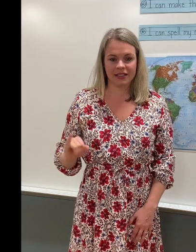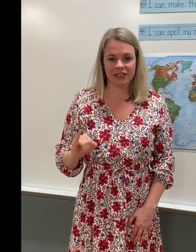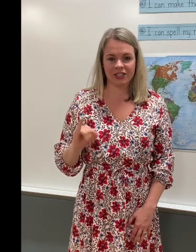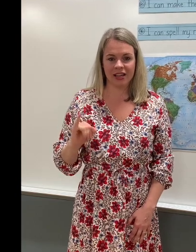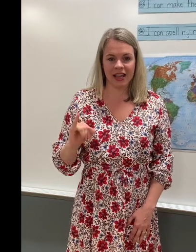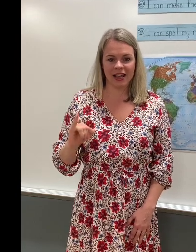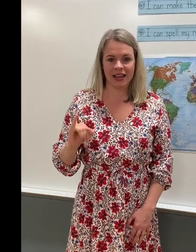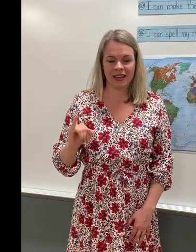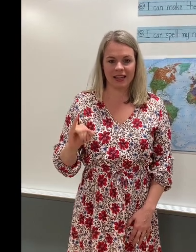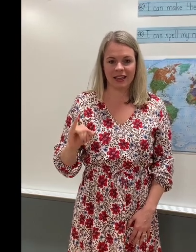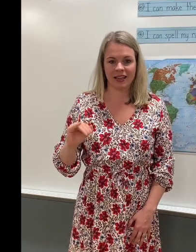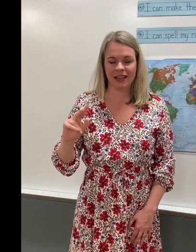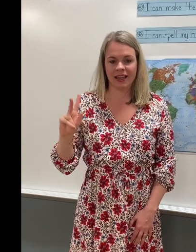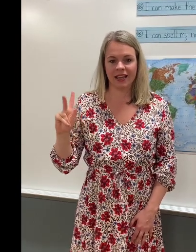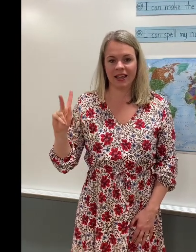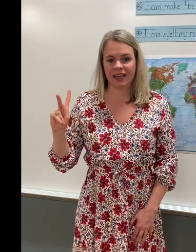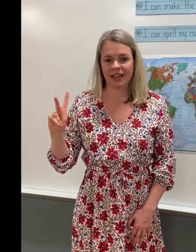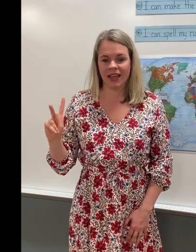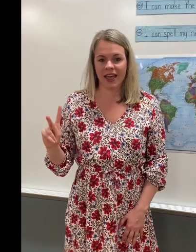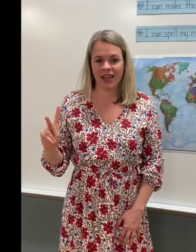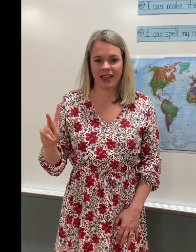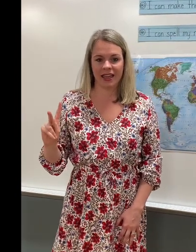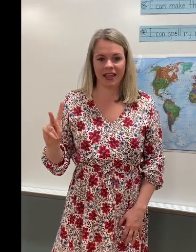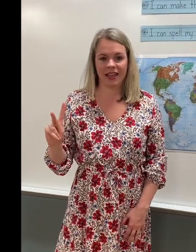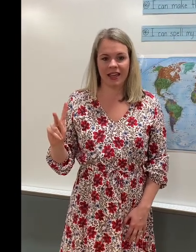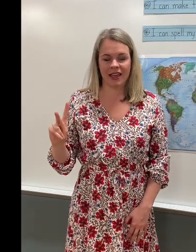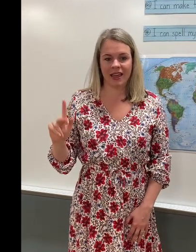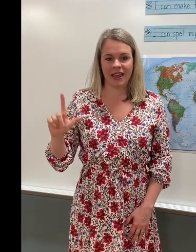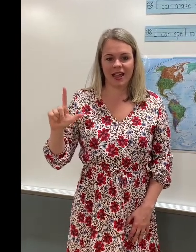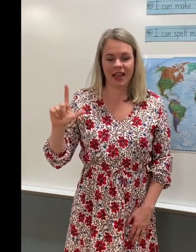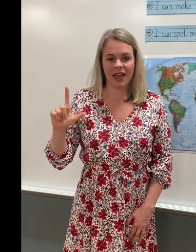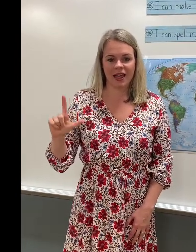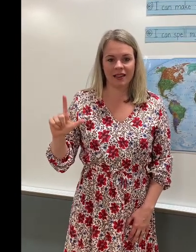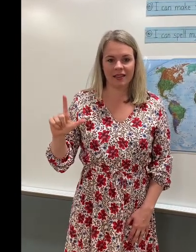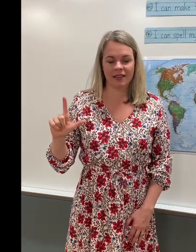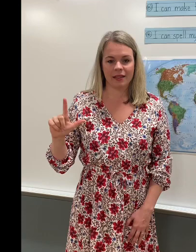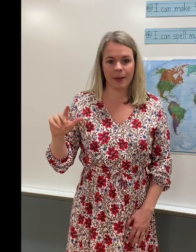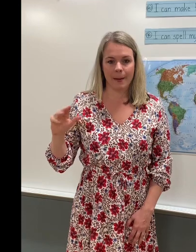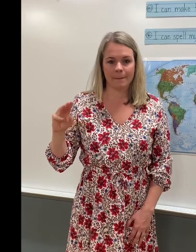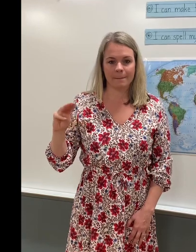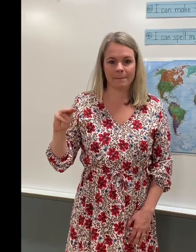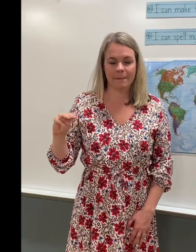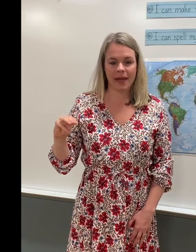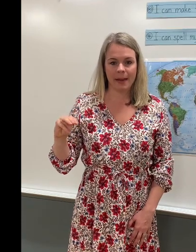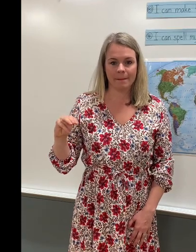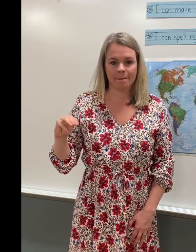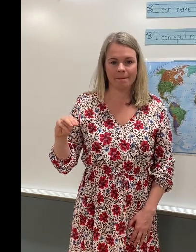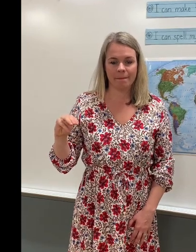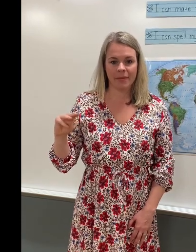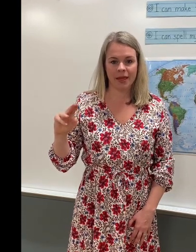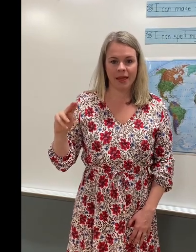J, K, L, M,